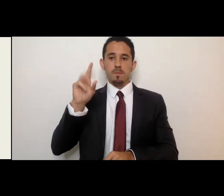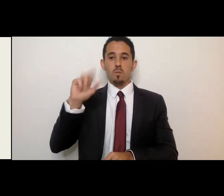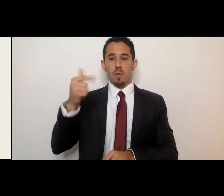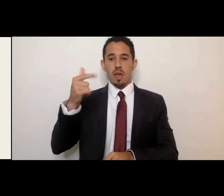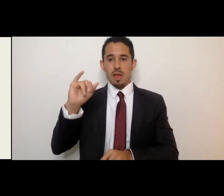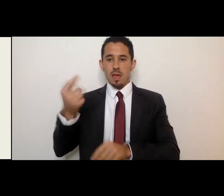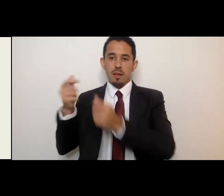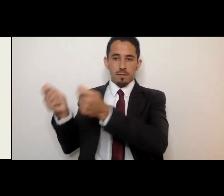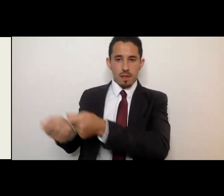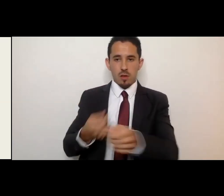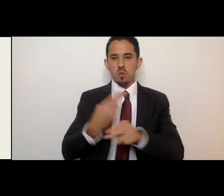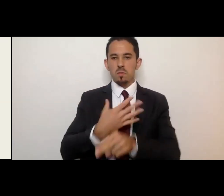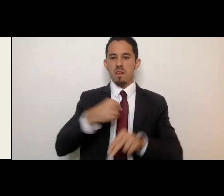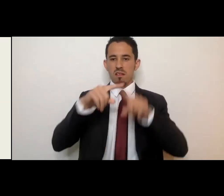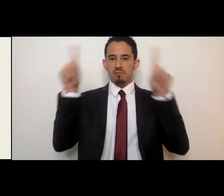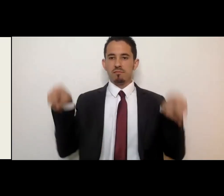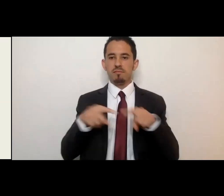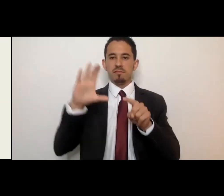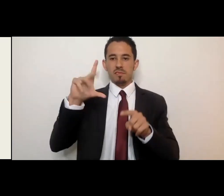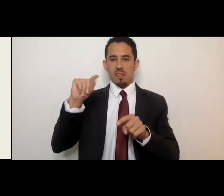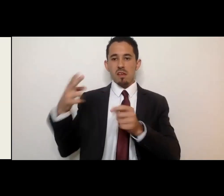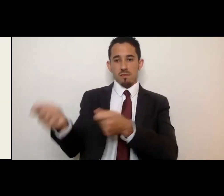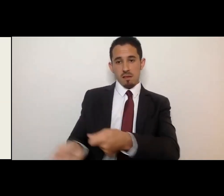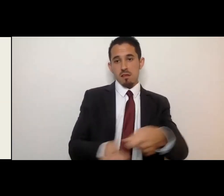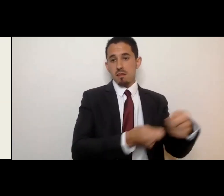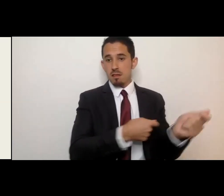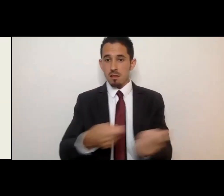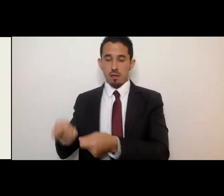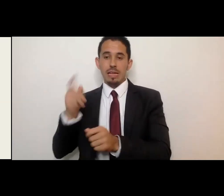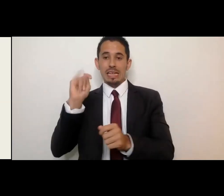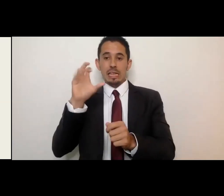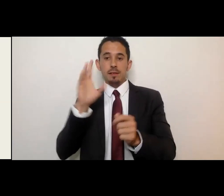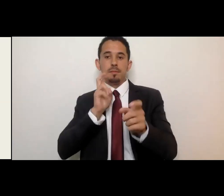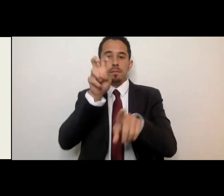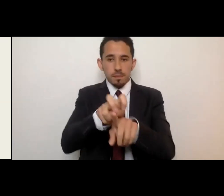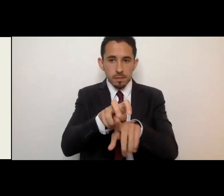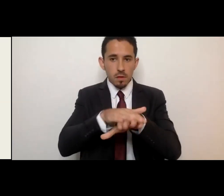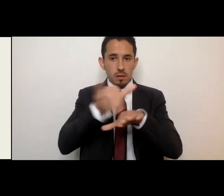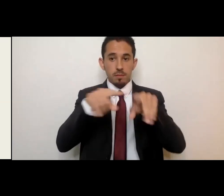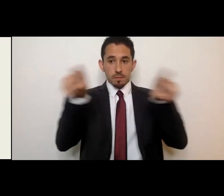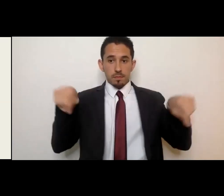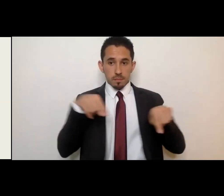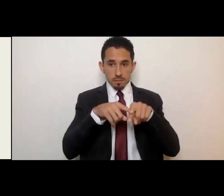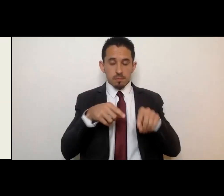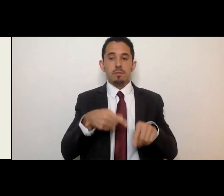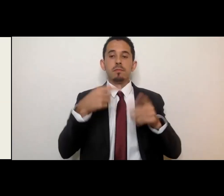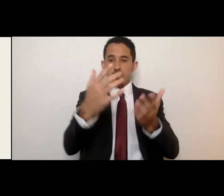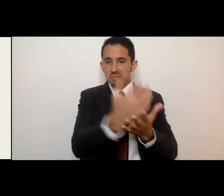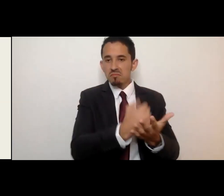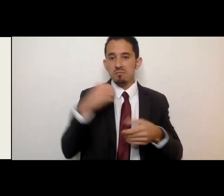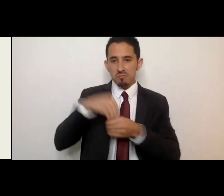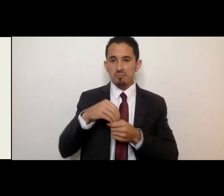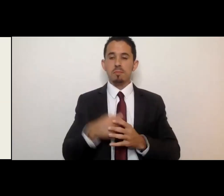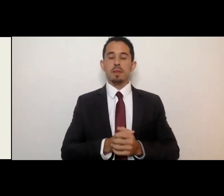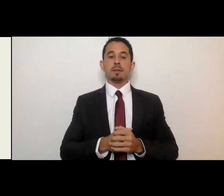I used a method called flagging and dragging, which uses a white piece of flannel and is dragged over the grasses, and the ticks will latch